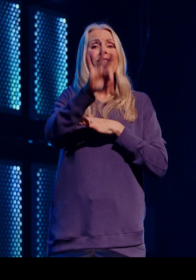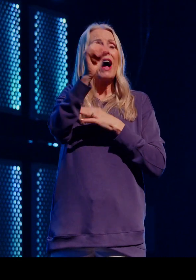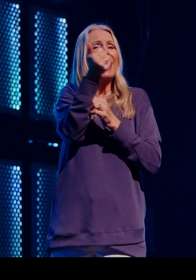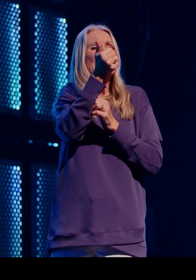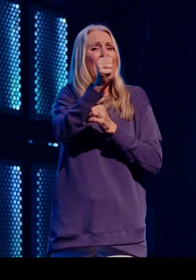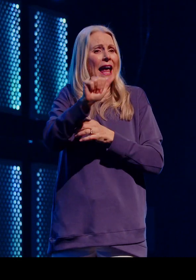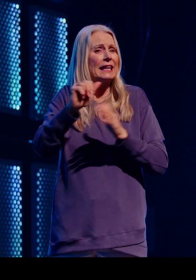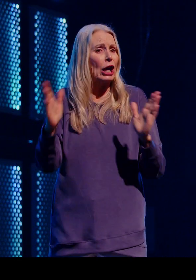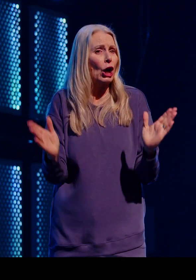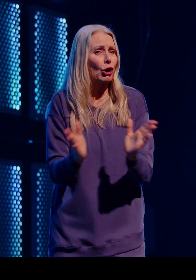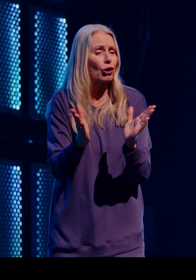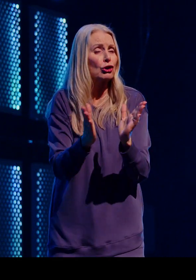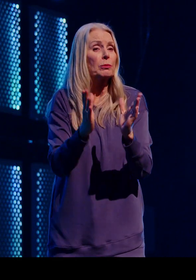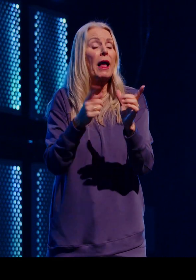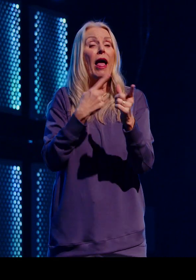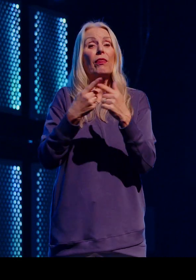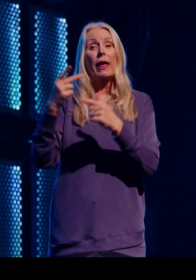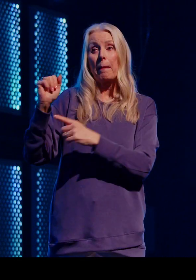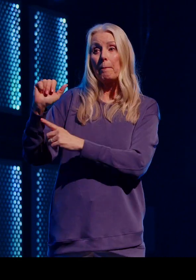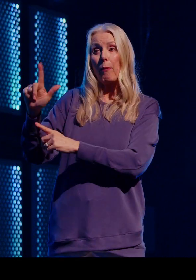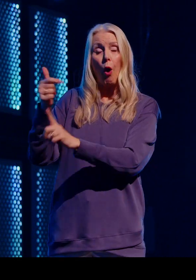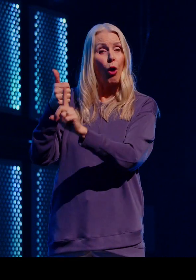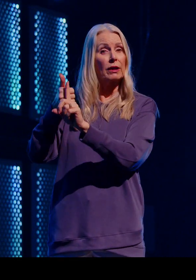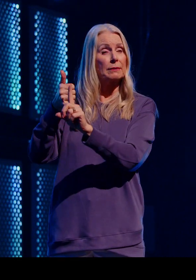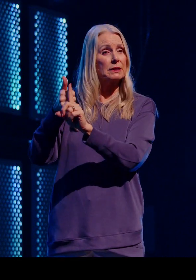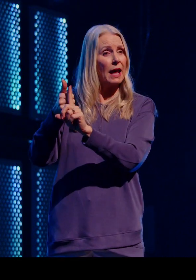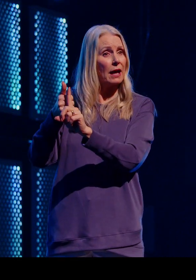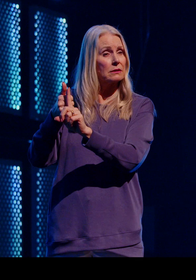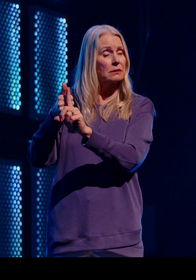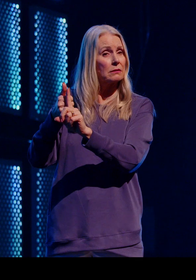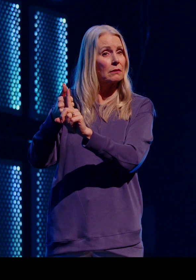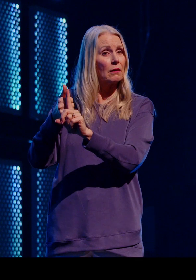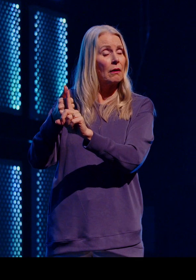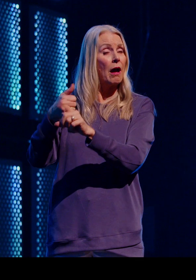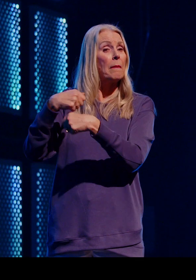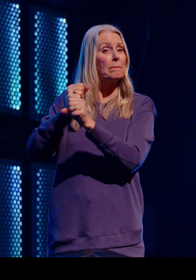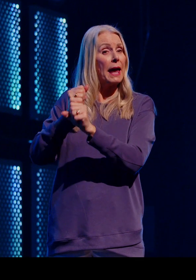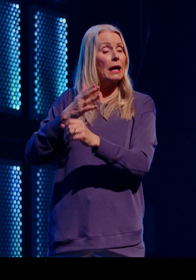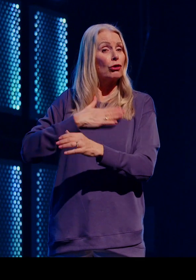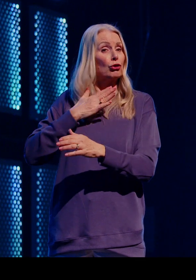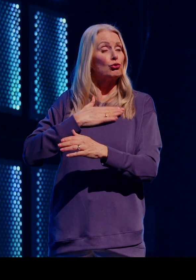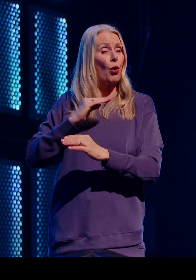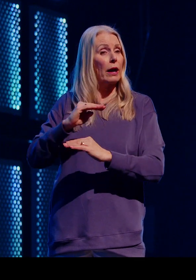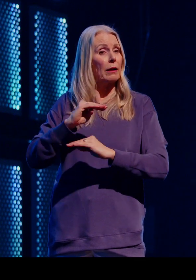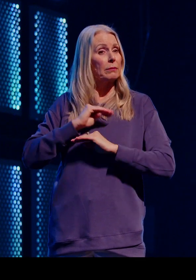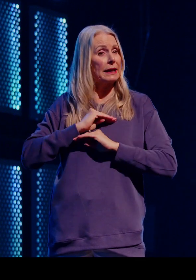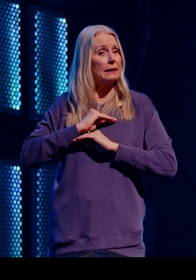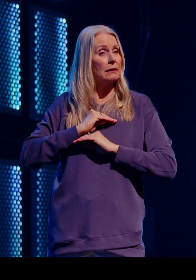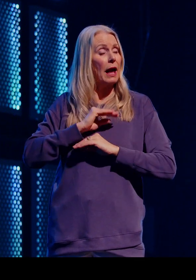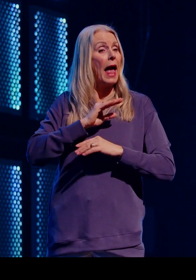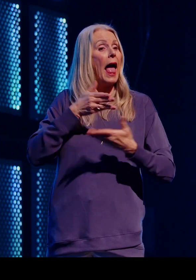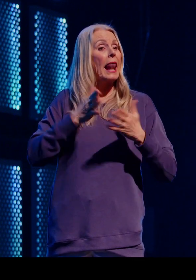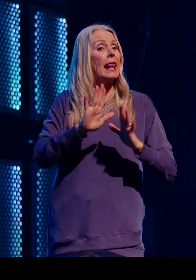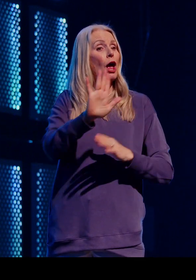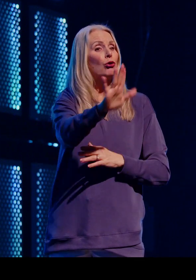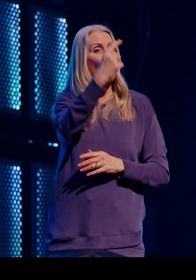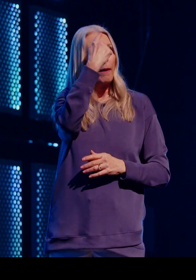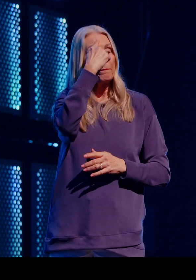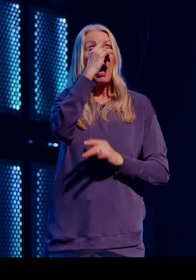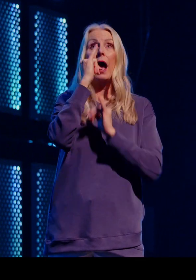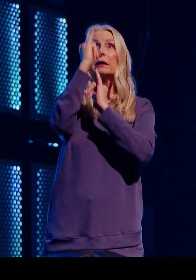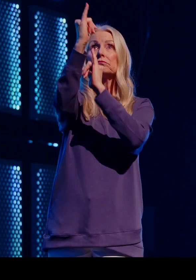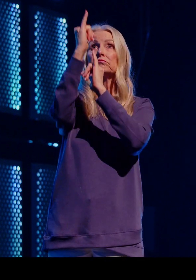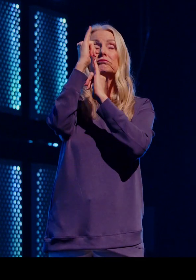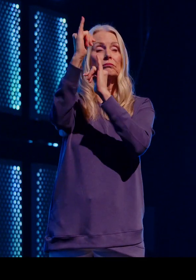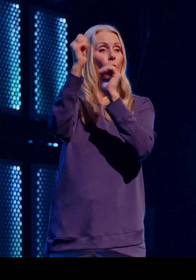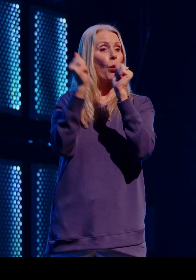Christ, then Paul says, make my joy complete. And as he goes on, he says, let the mind of Christ be in you. And so we've been